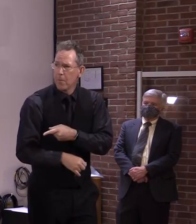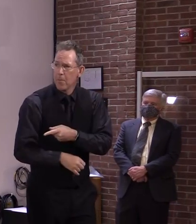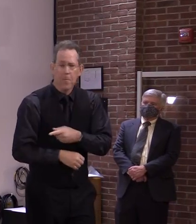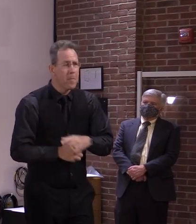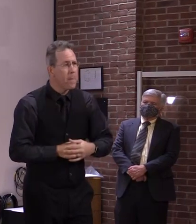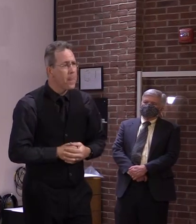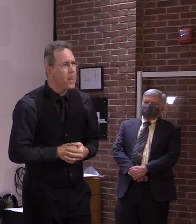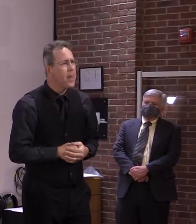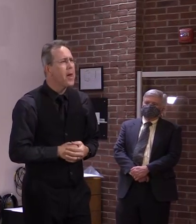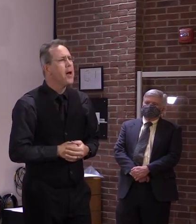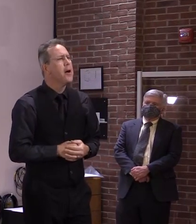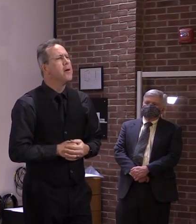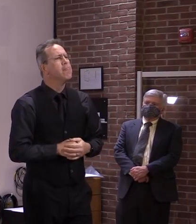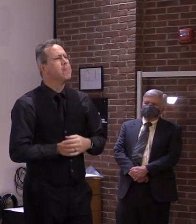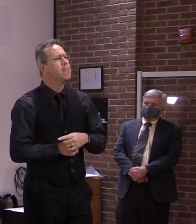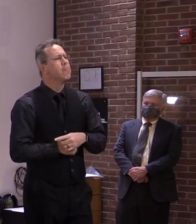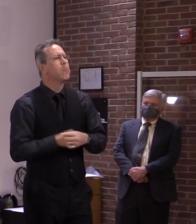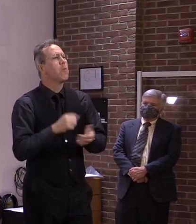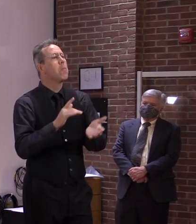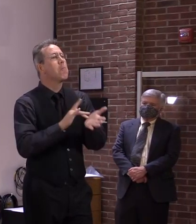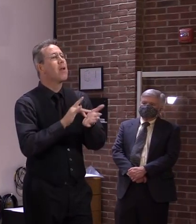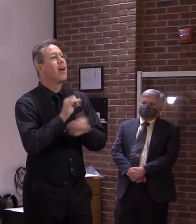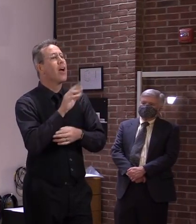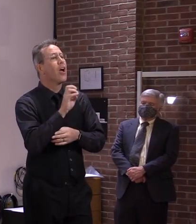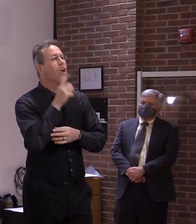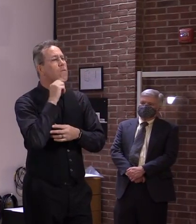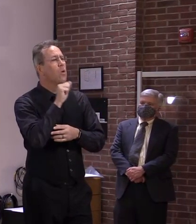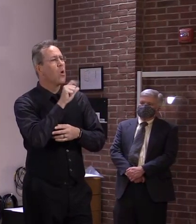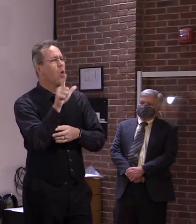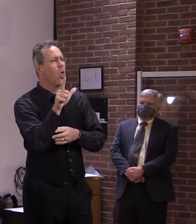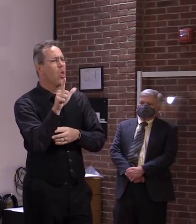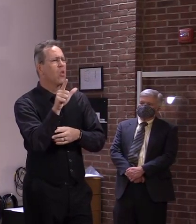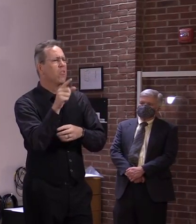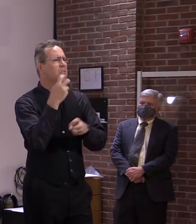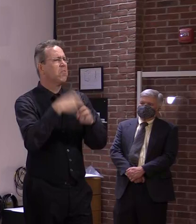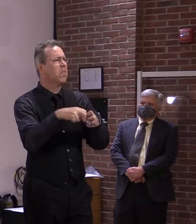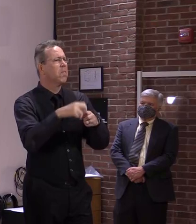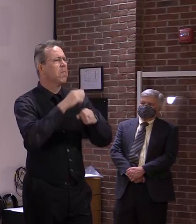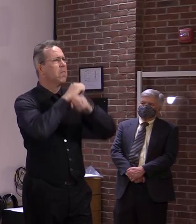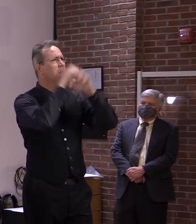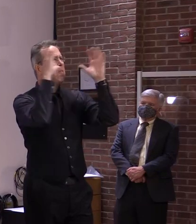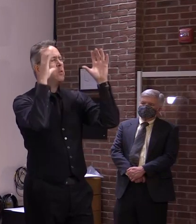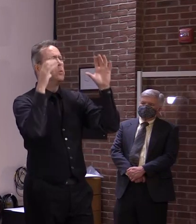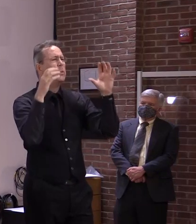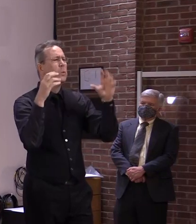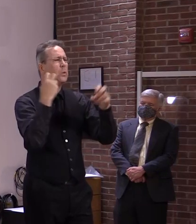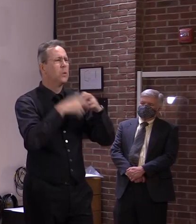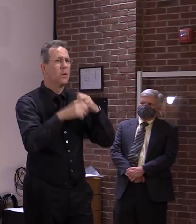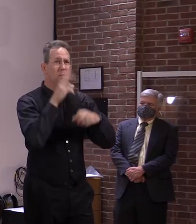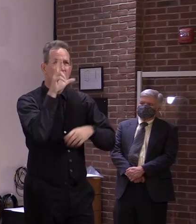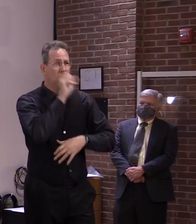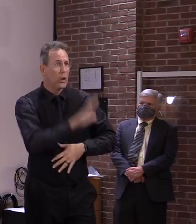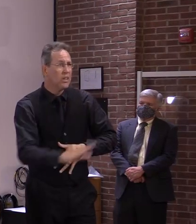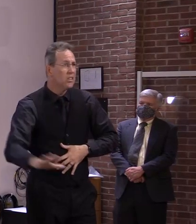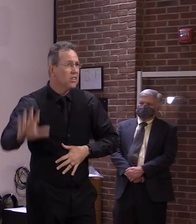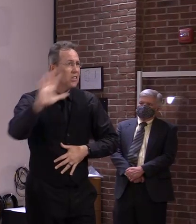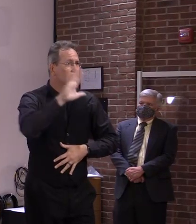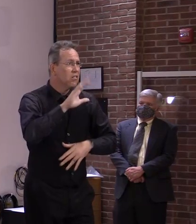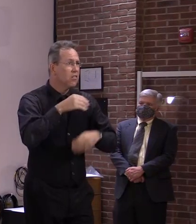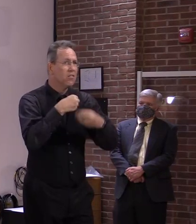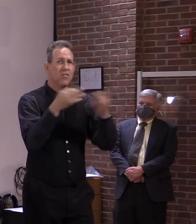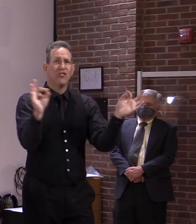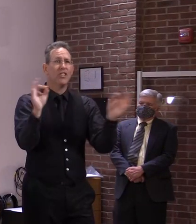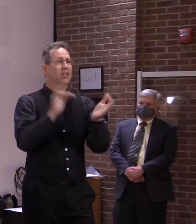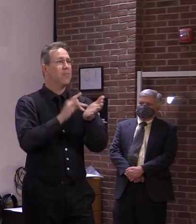be difficult for the country to adopt. I mean, I think it's just the way the nature of